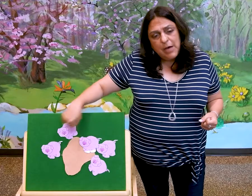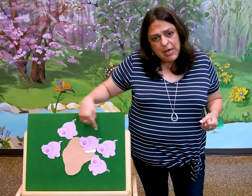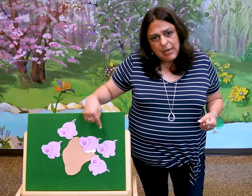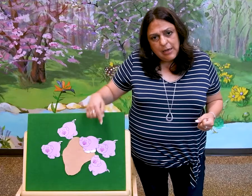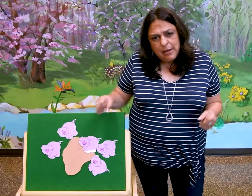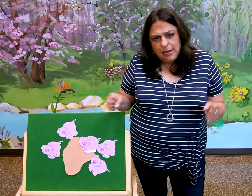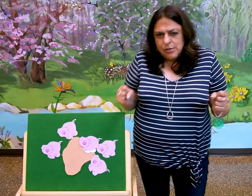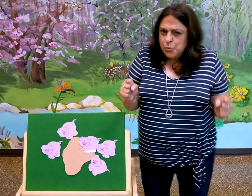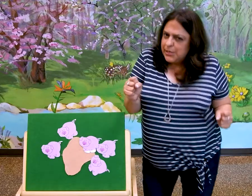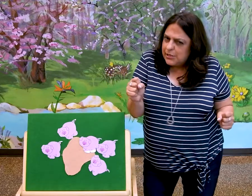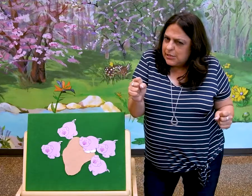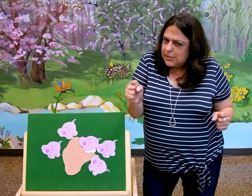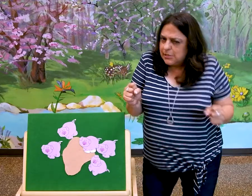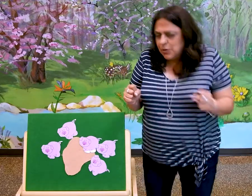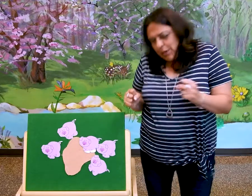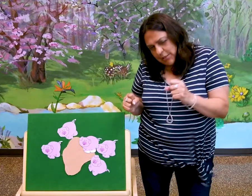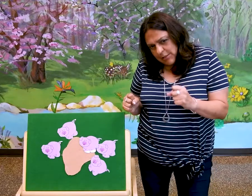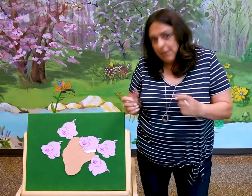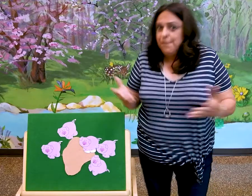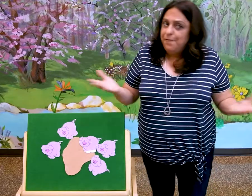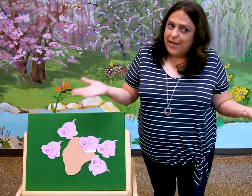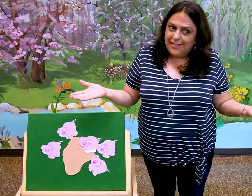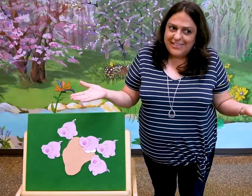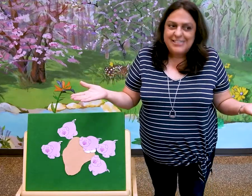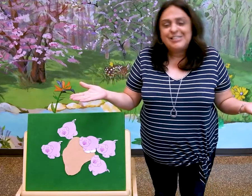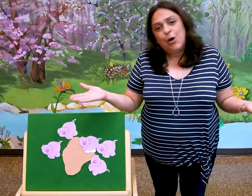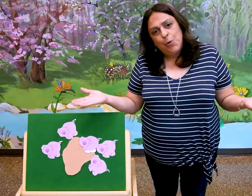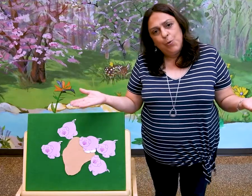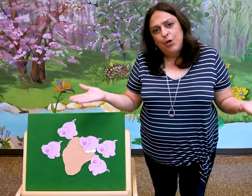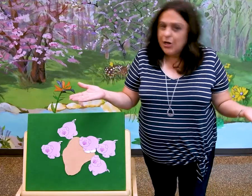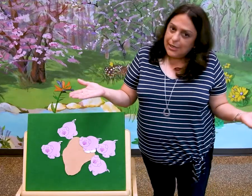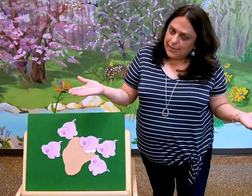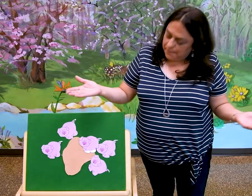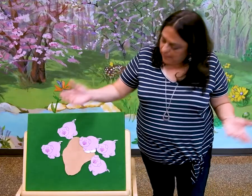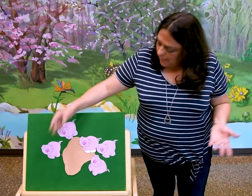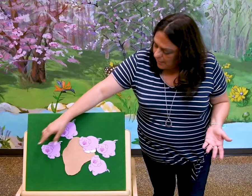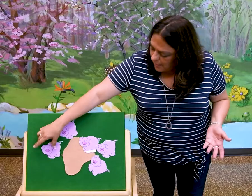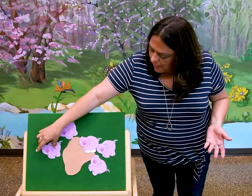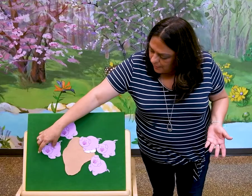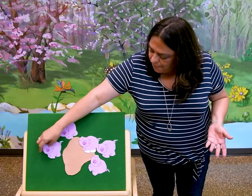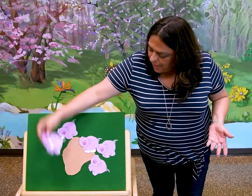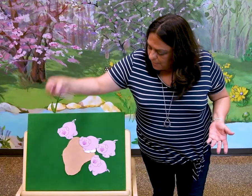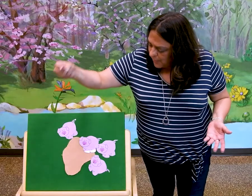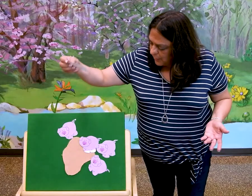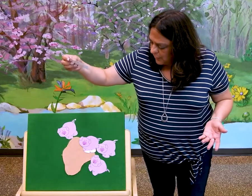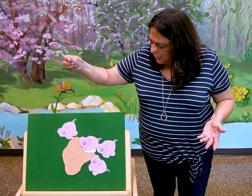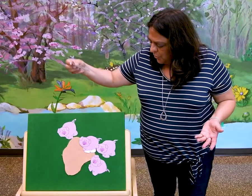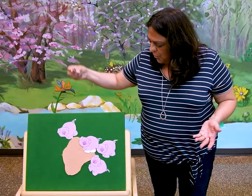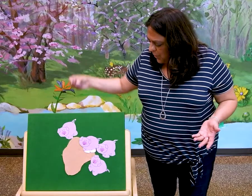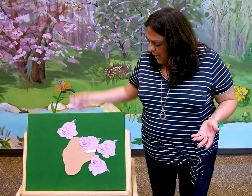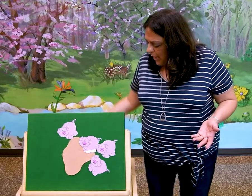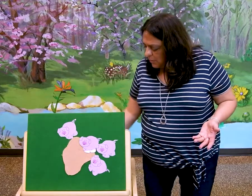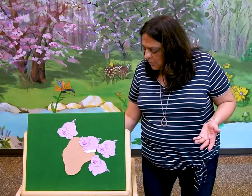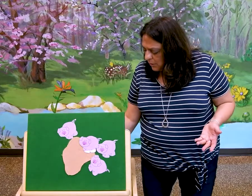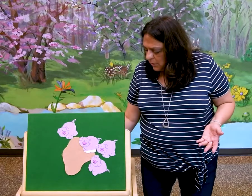mud. Squishy, squishy, felt so good. The farmer took one out